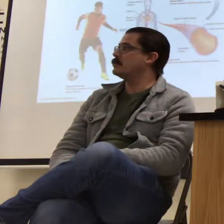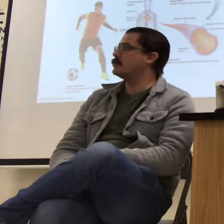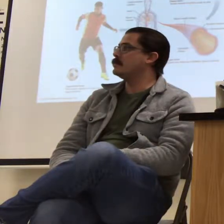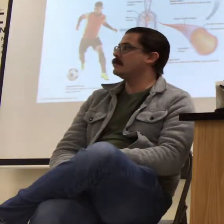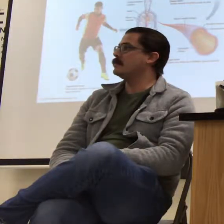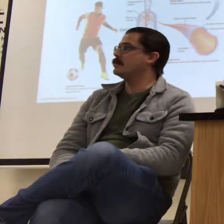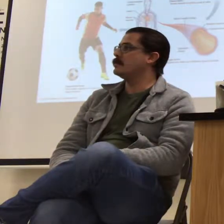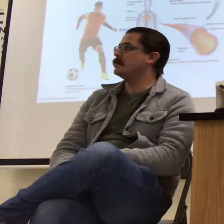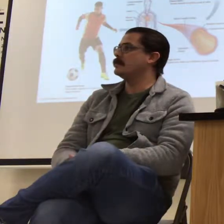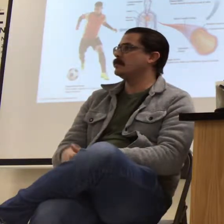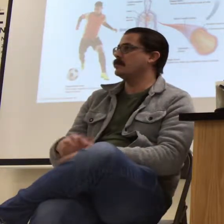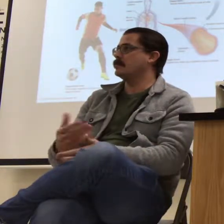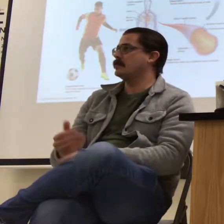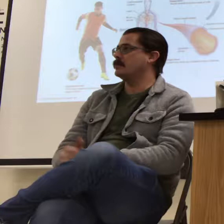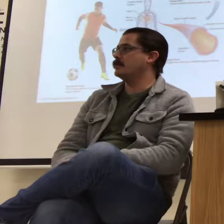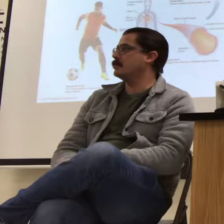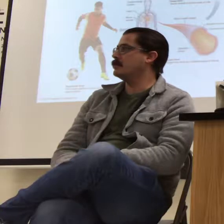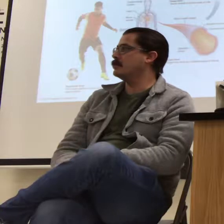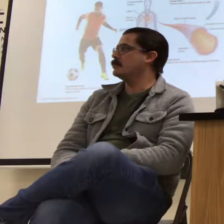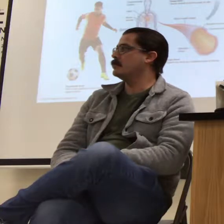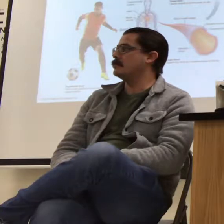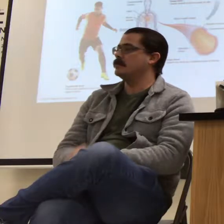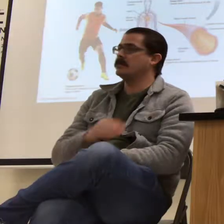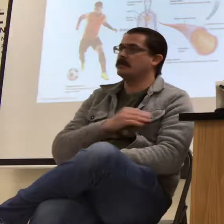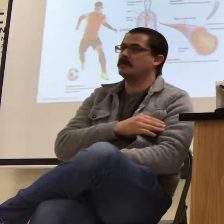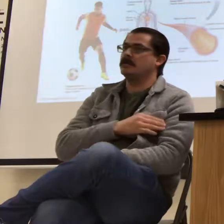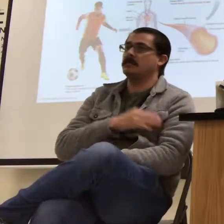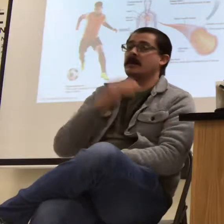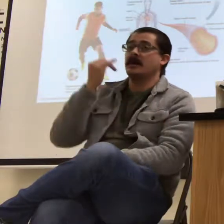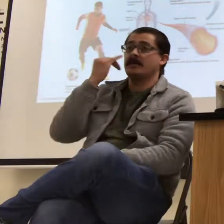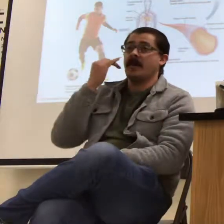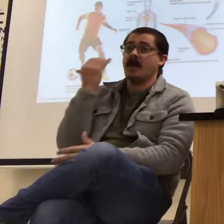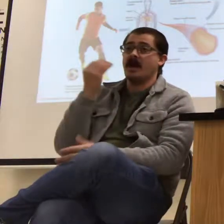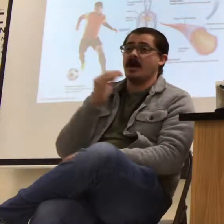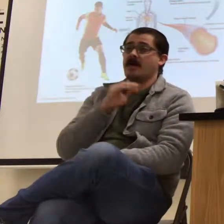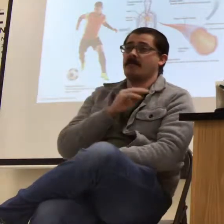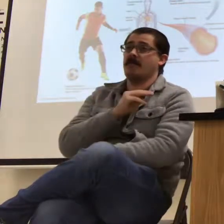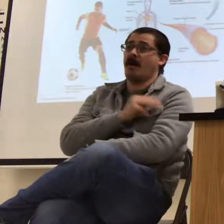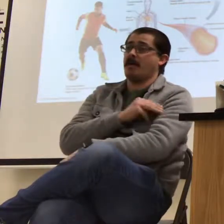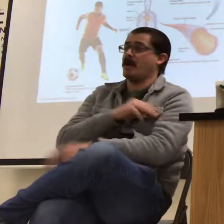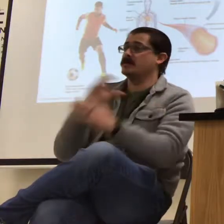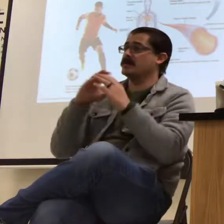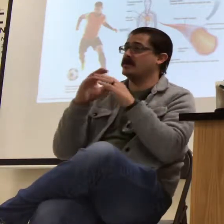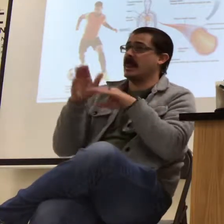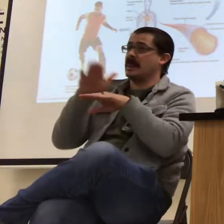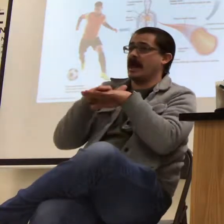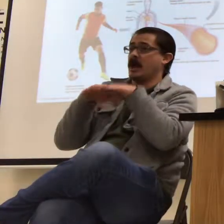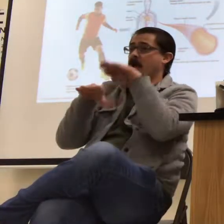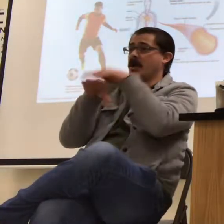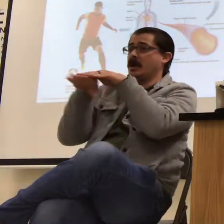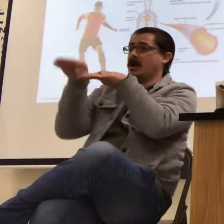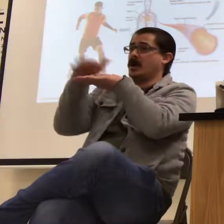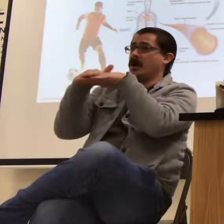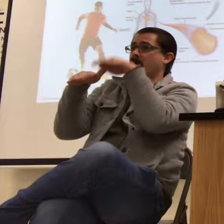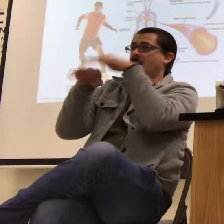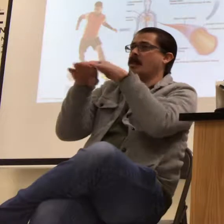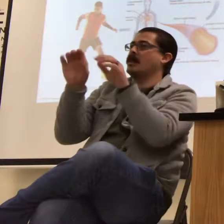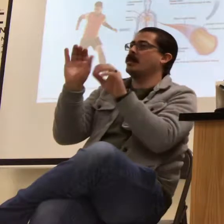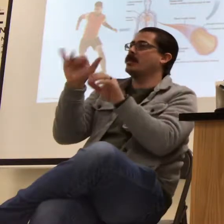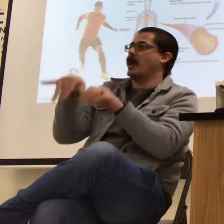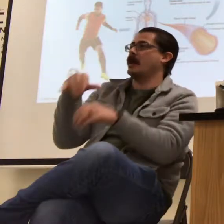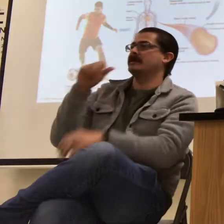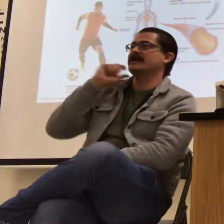So if you put a bunch of smooth muscle cells in layers, that comprises a tissue. Smooth muscle is a